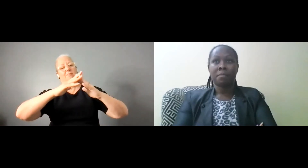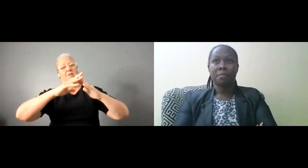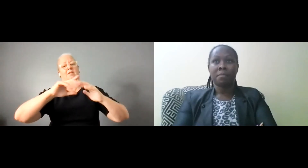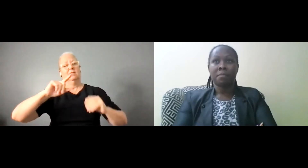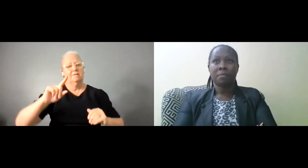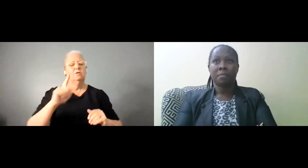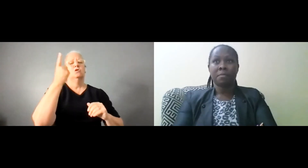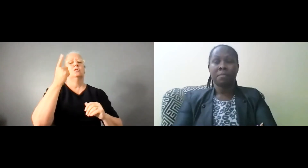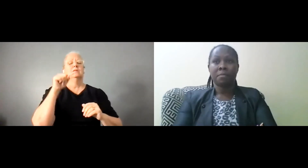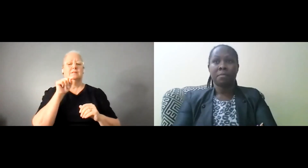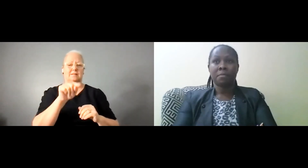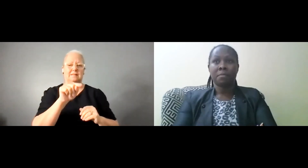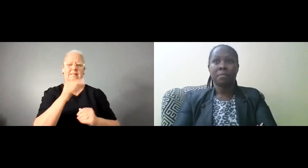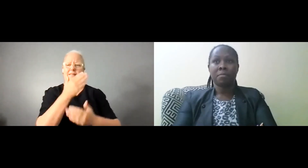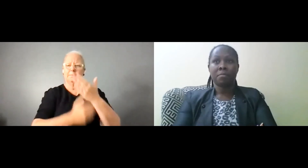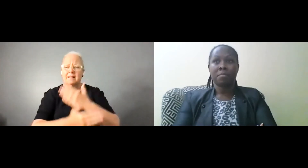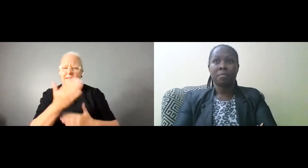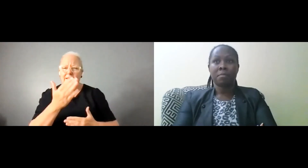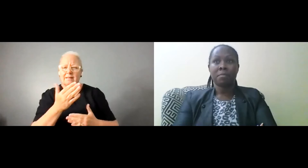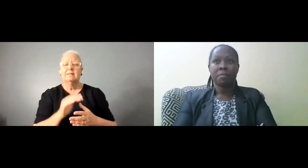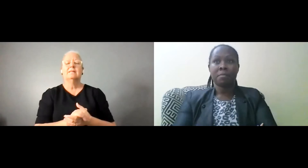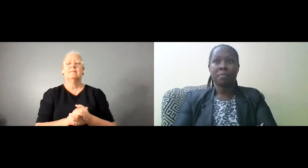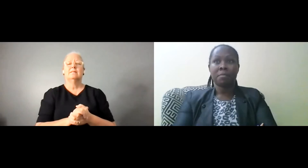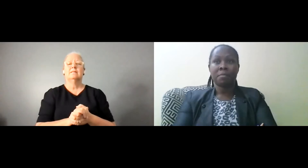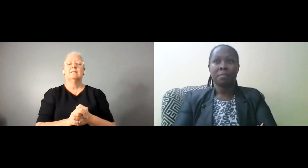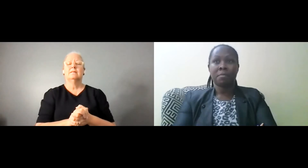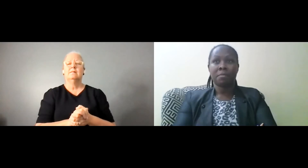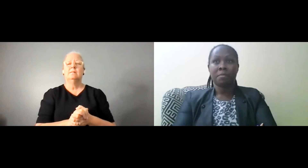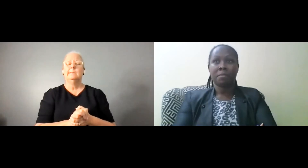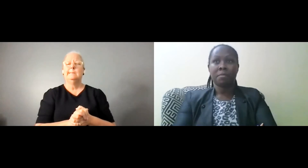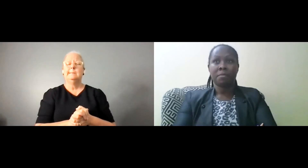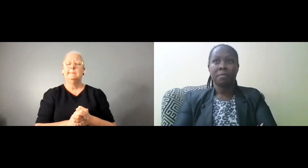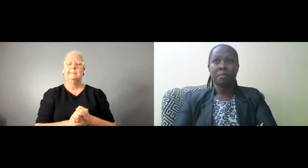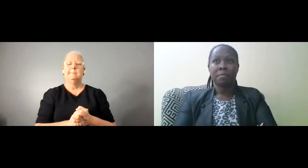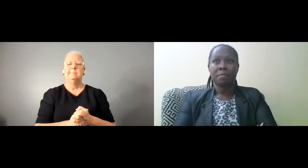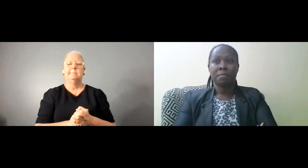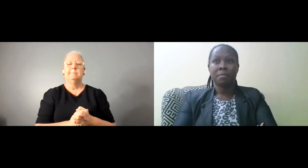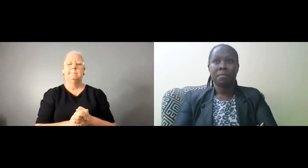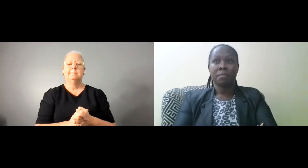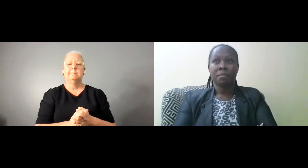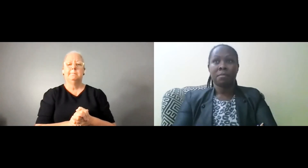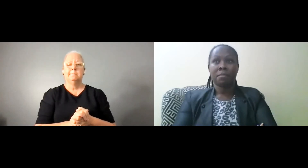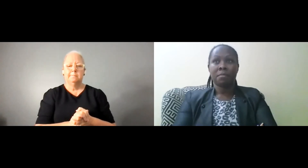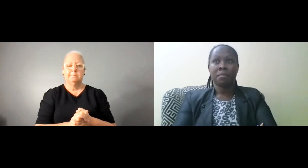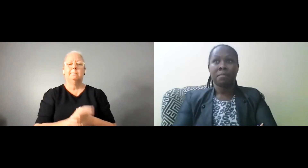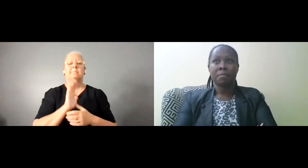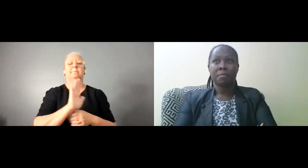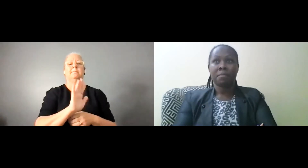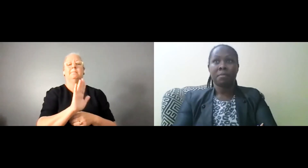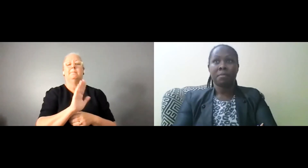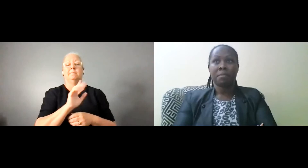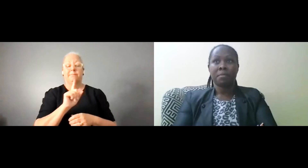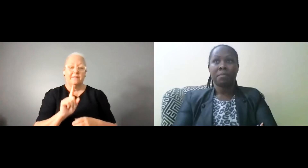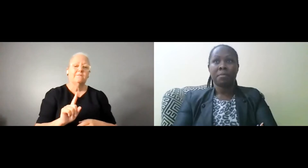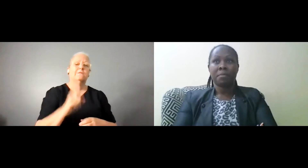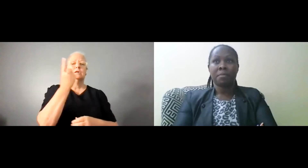for the Ministry of Employment, Social Affairs and Family. And I become the first director of